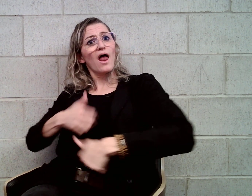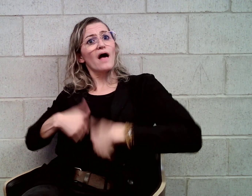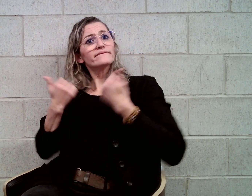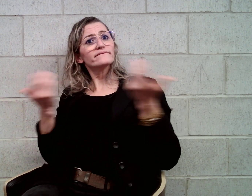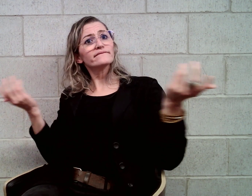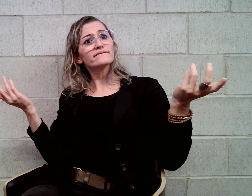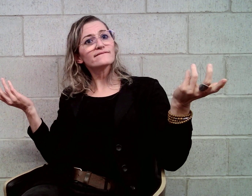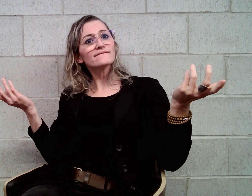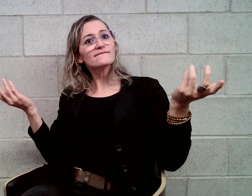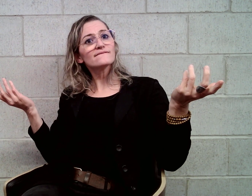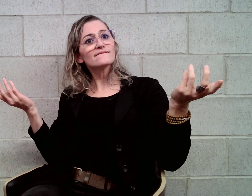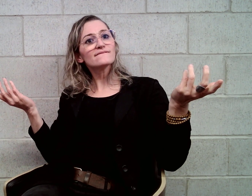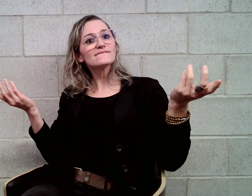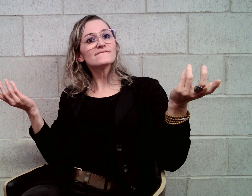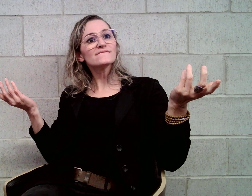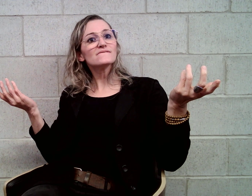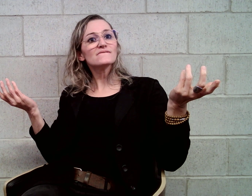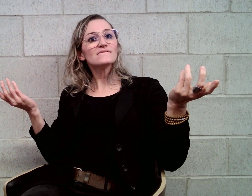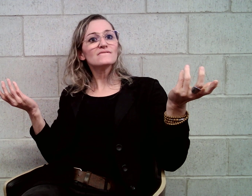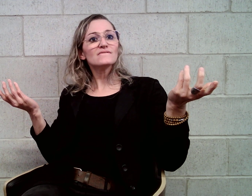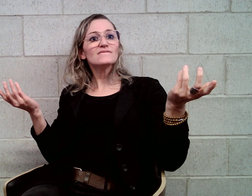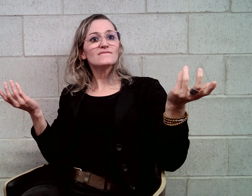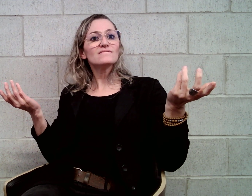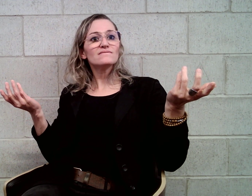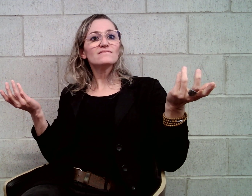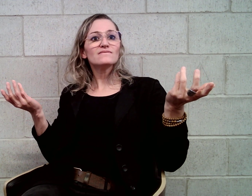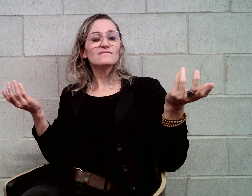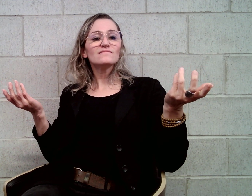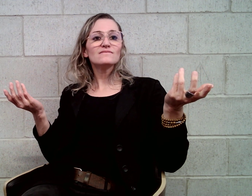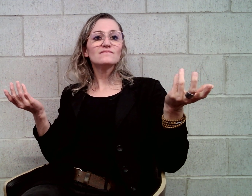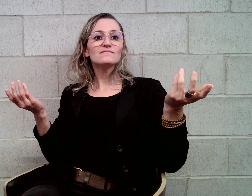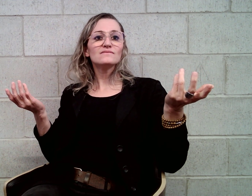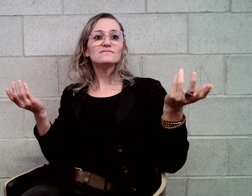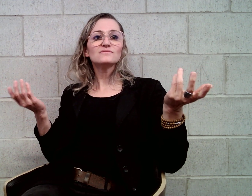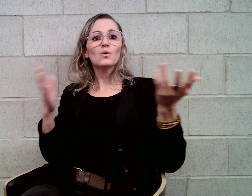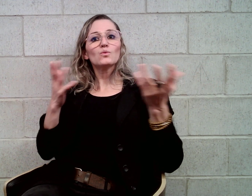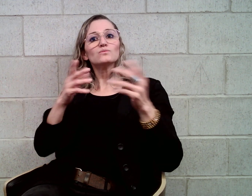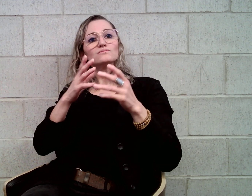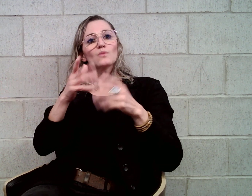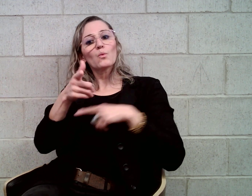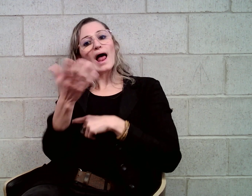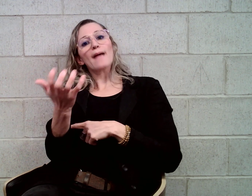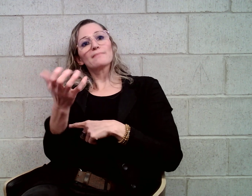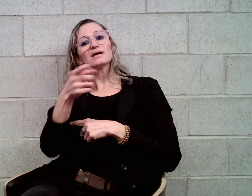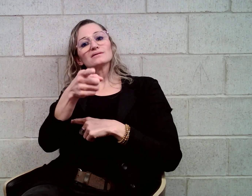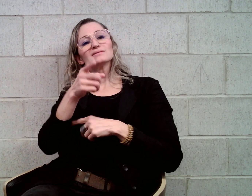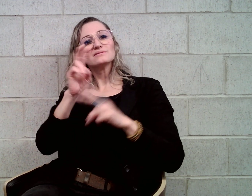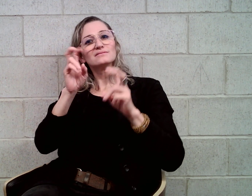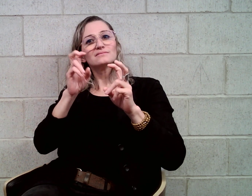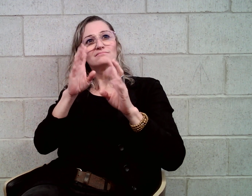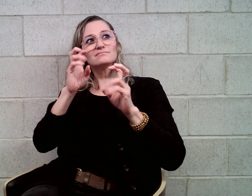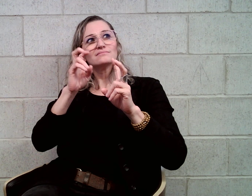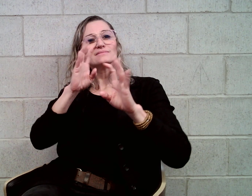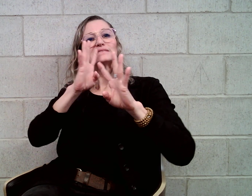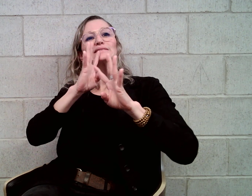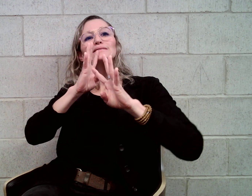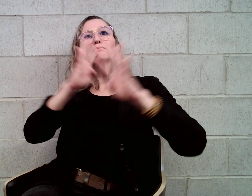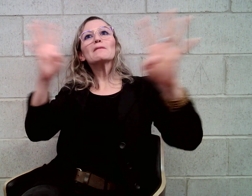can learn from one another and other perspectives that can enhance our lives. And I think that this